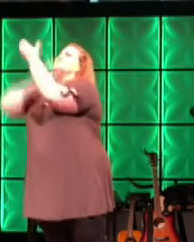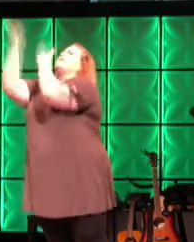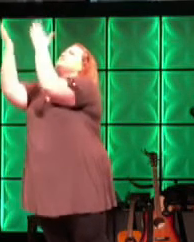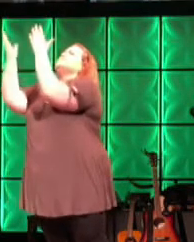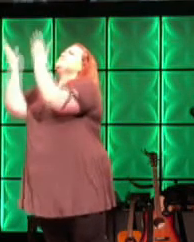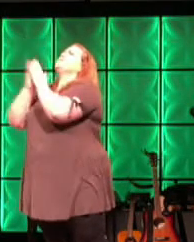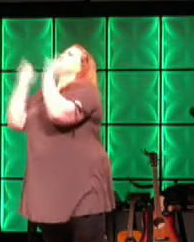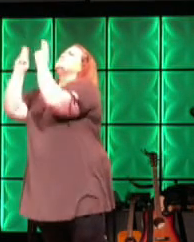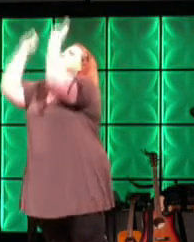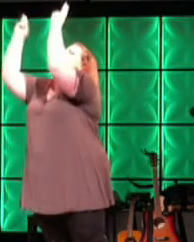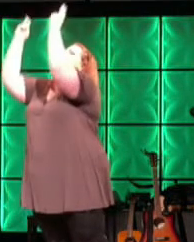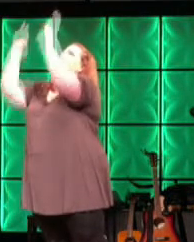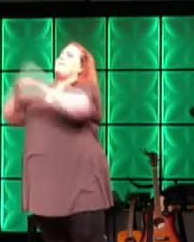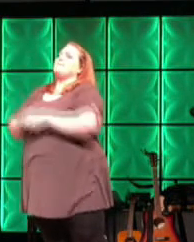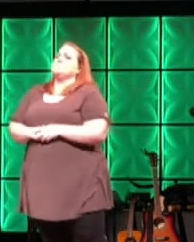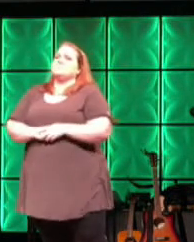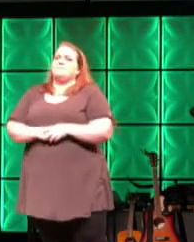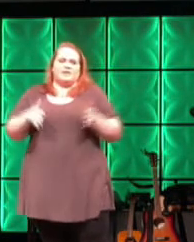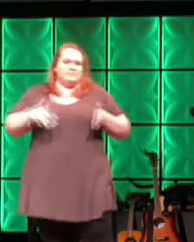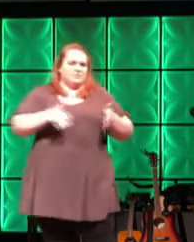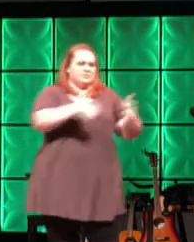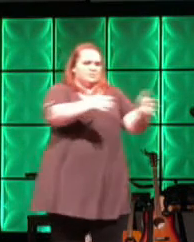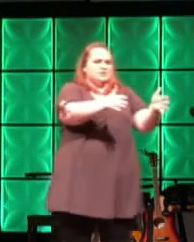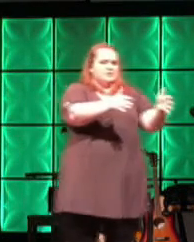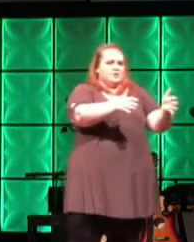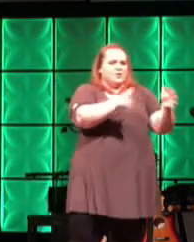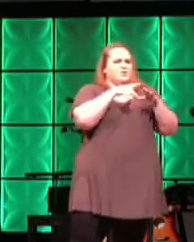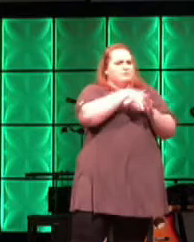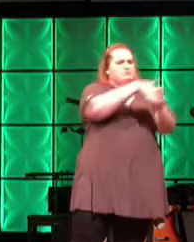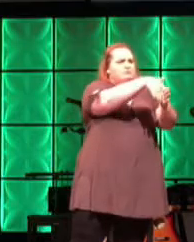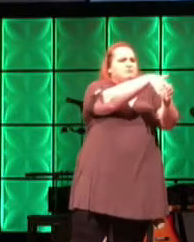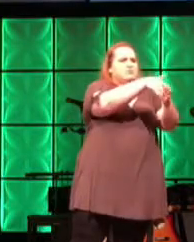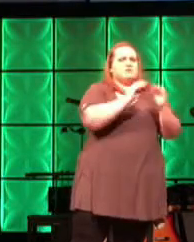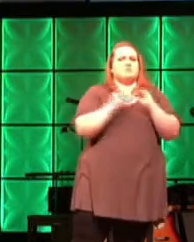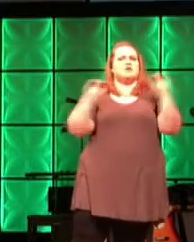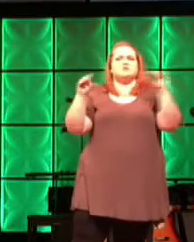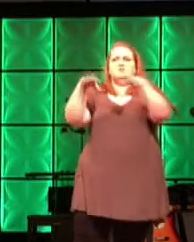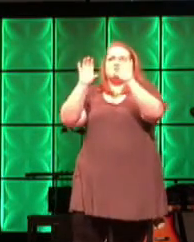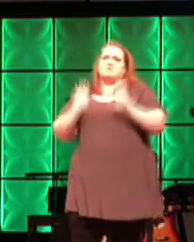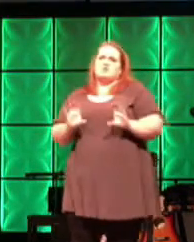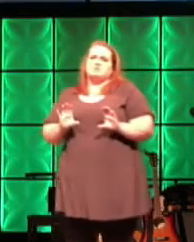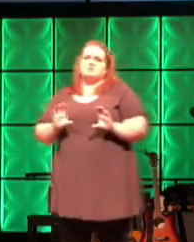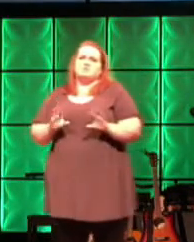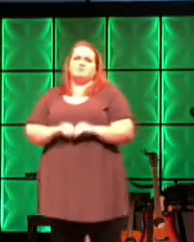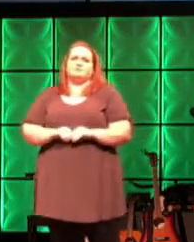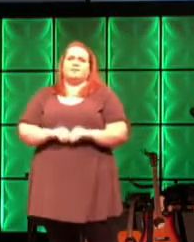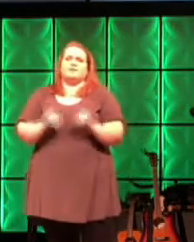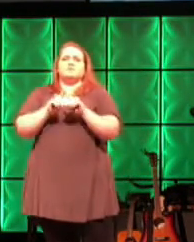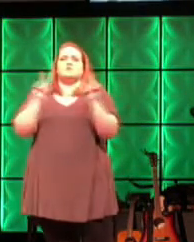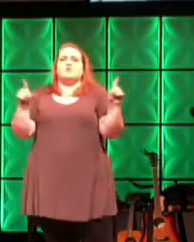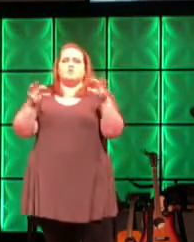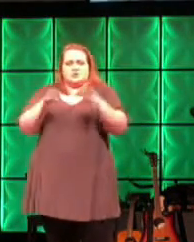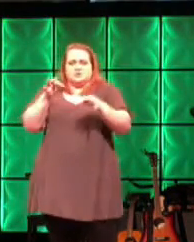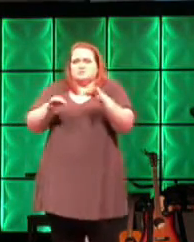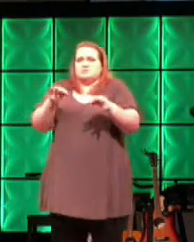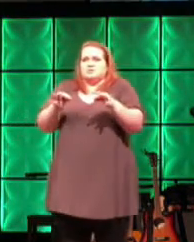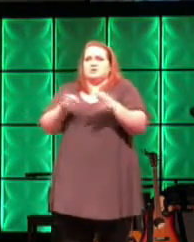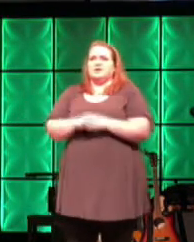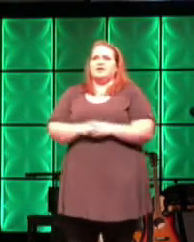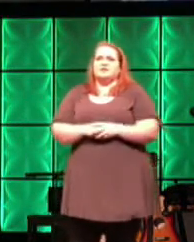Hosanna. For the path on which he rode took him not to a throne, but to a court, not to a